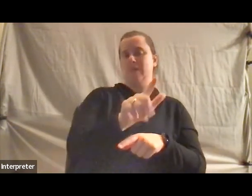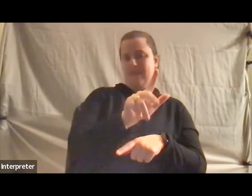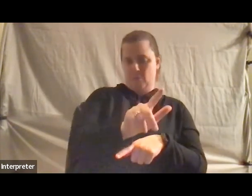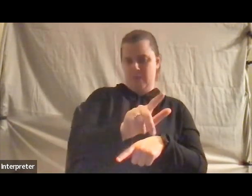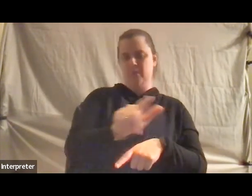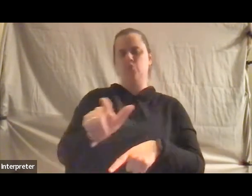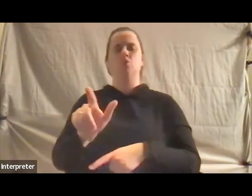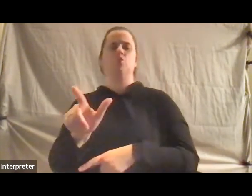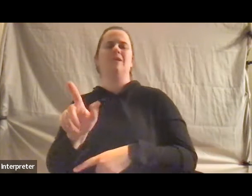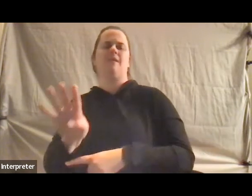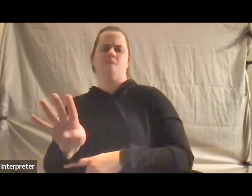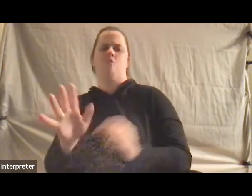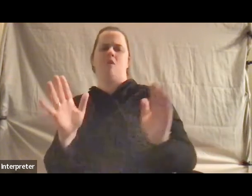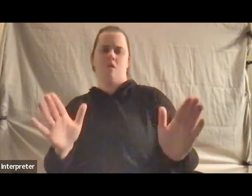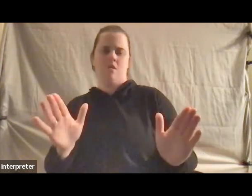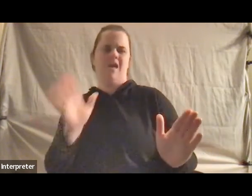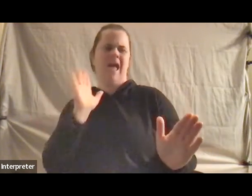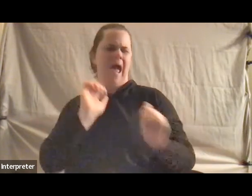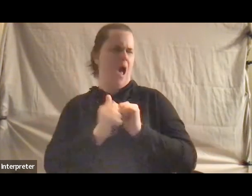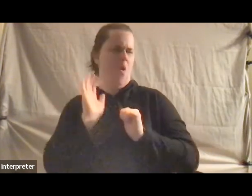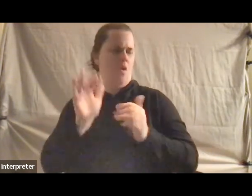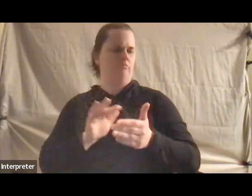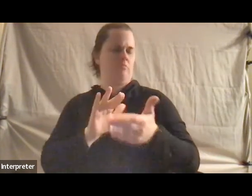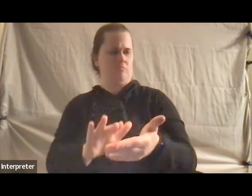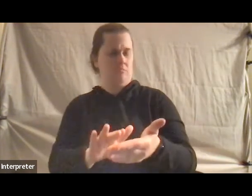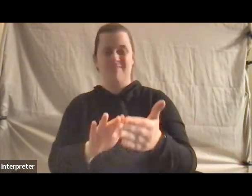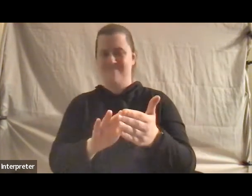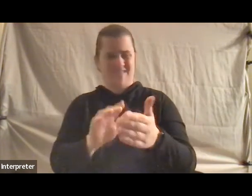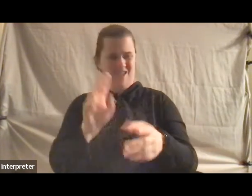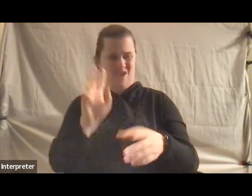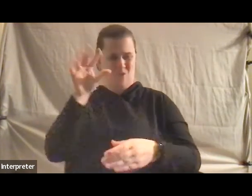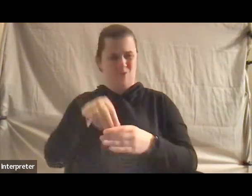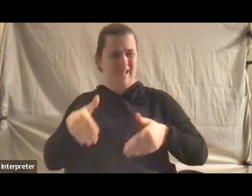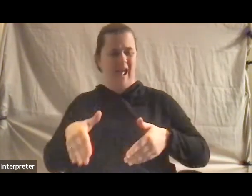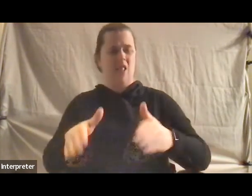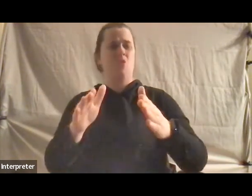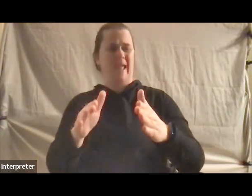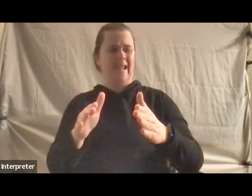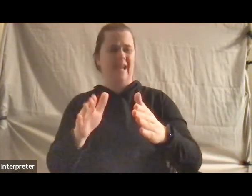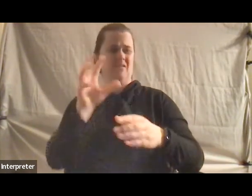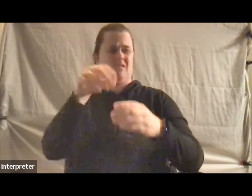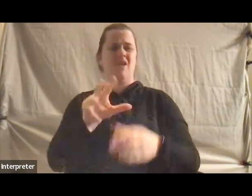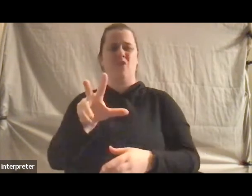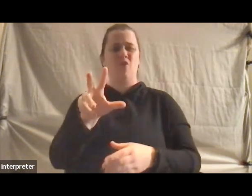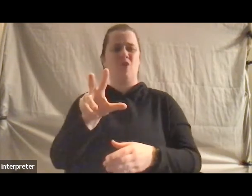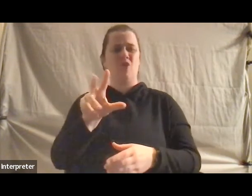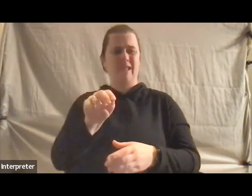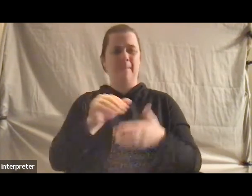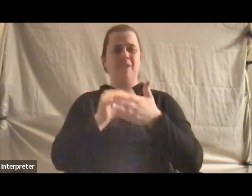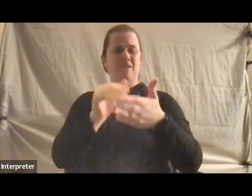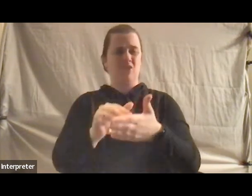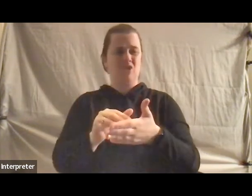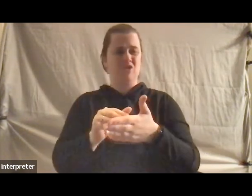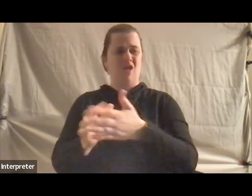cycle. This includes allocating over $30 million in ARPA funding. The budget